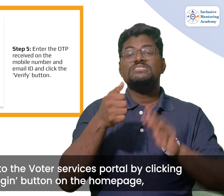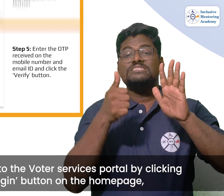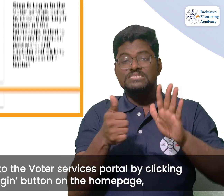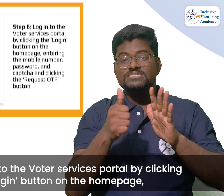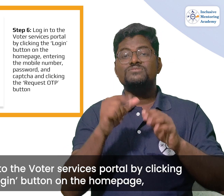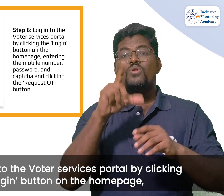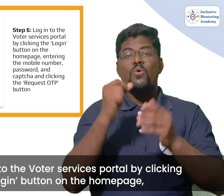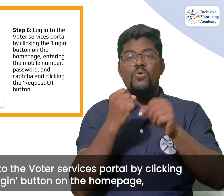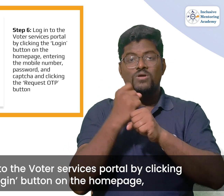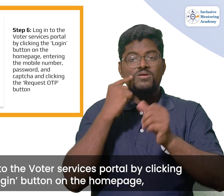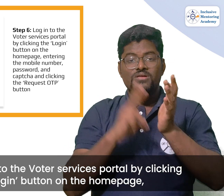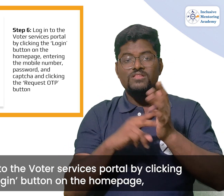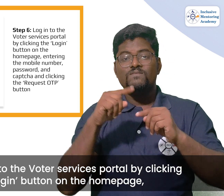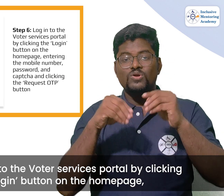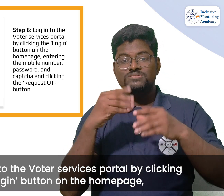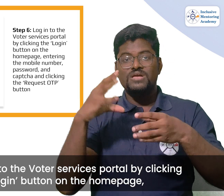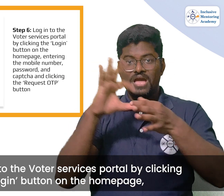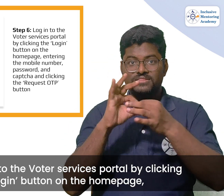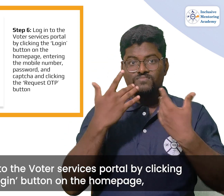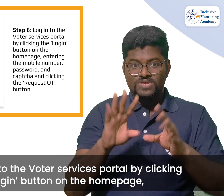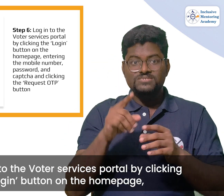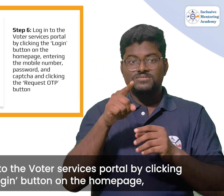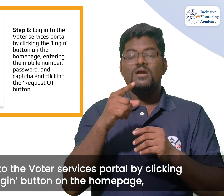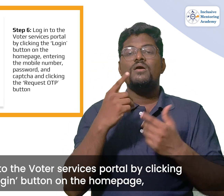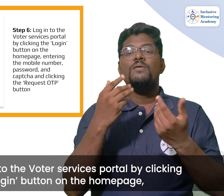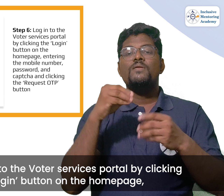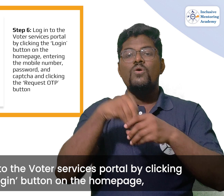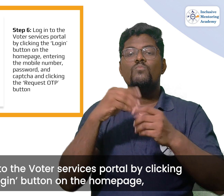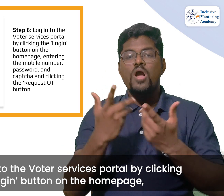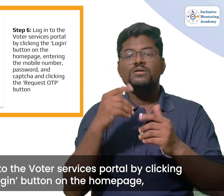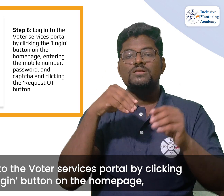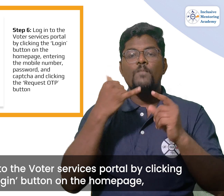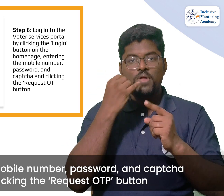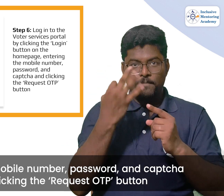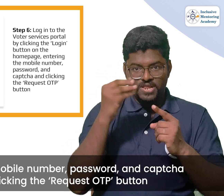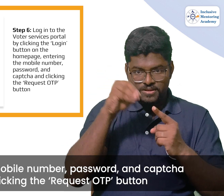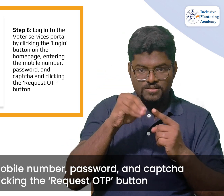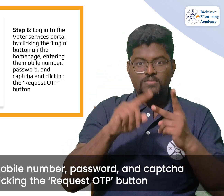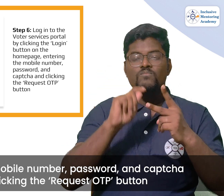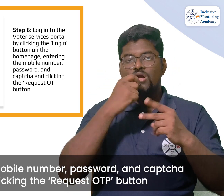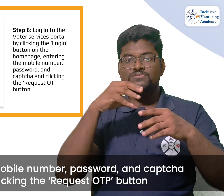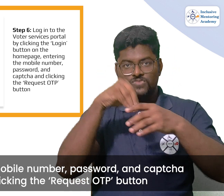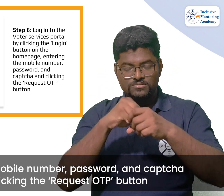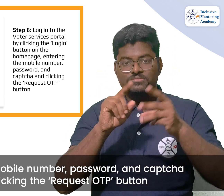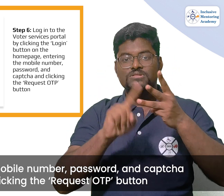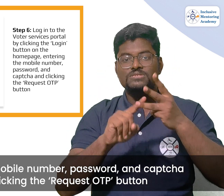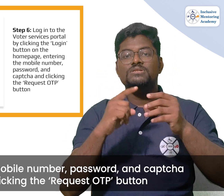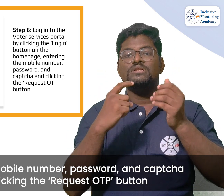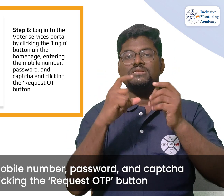Step 6. Log into the Voter Services portal by clicking the Login button on the homepage, entering the mobile number, password, and